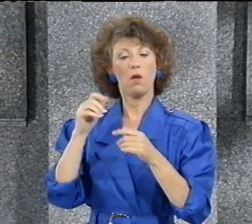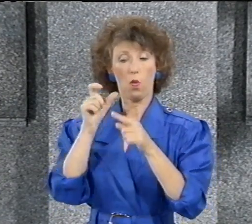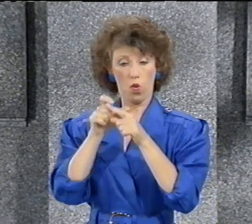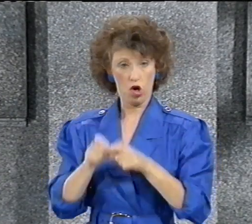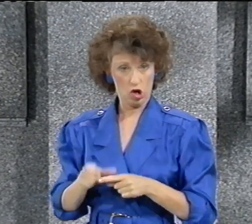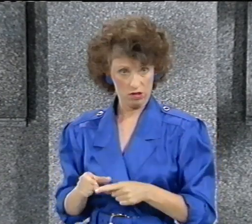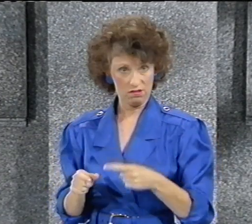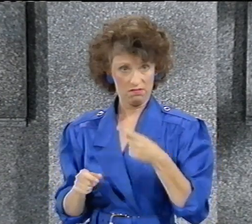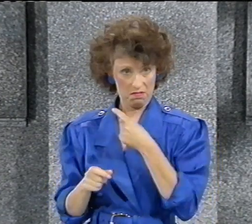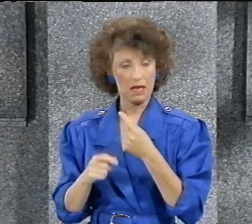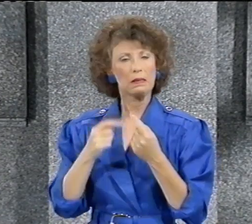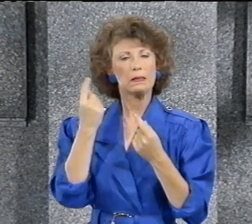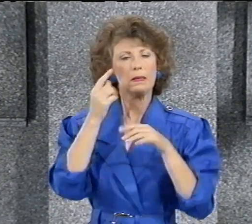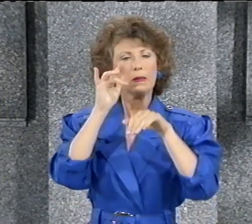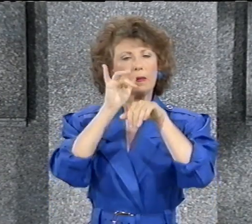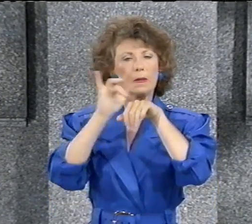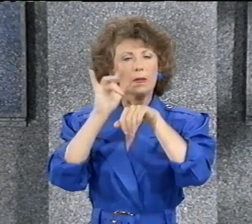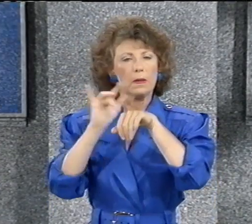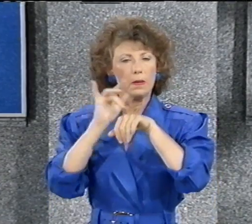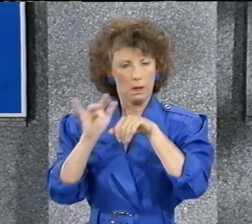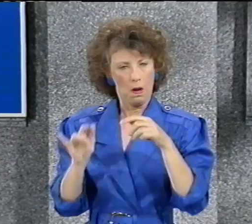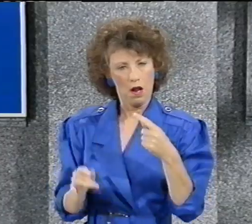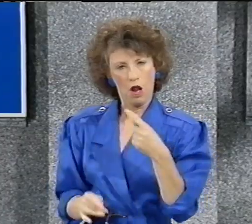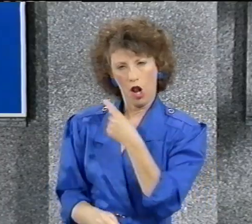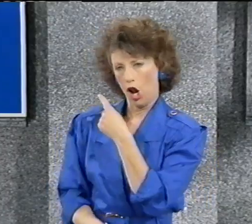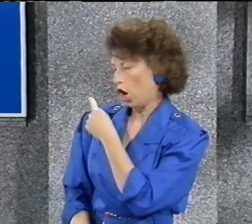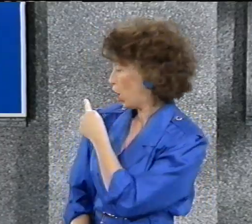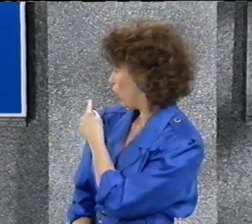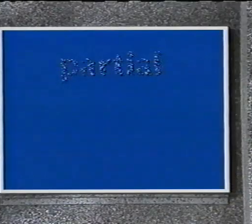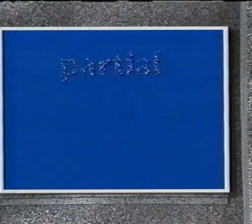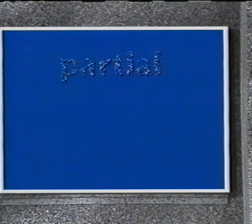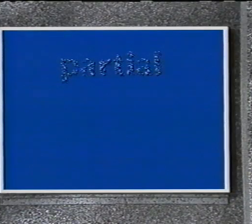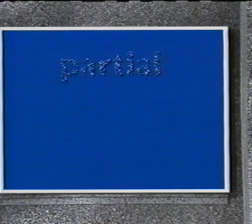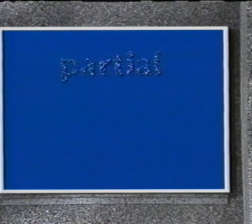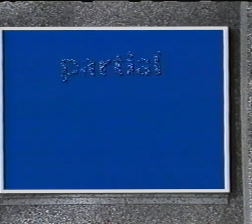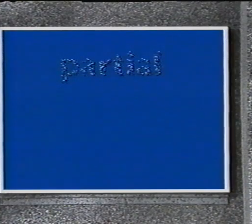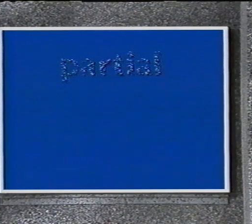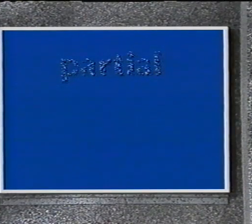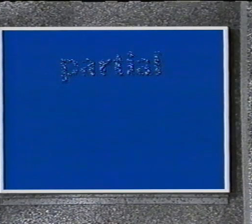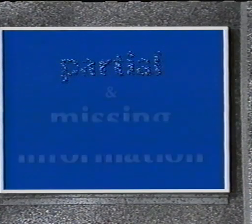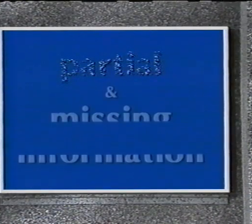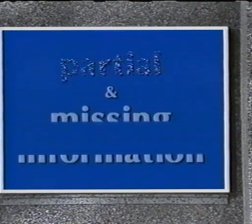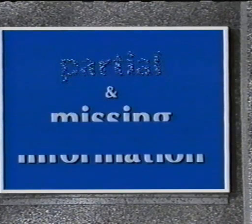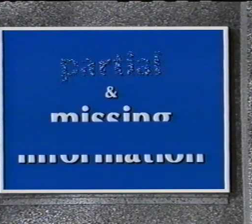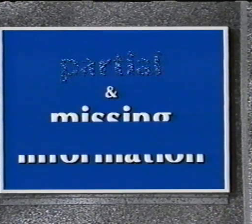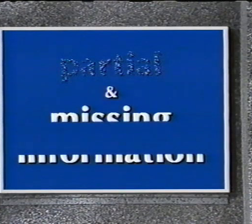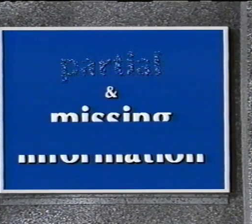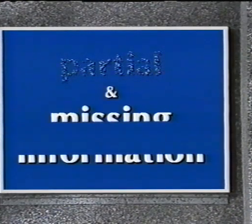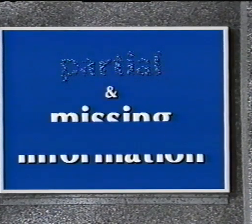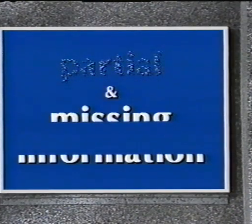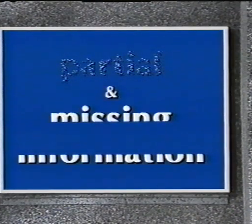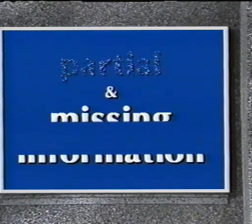with print naturally without realizing it. We fill in the gaps even though half of the letters are